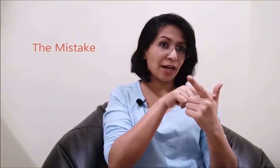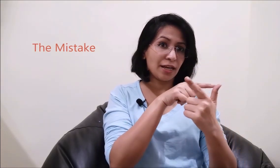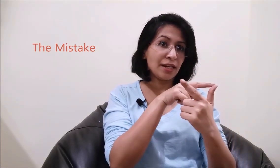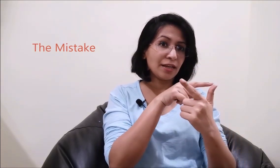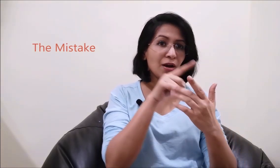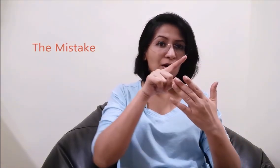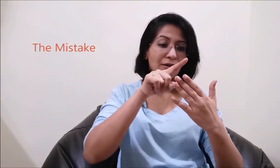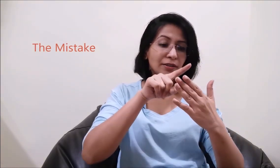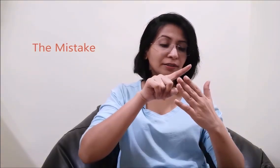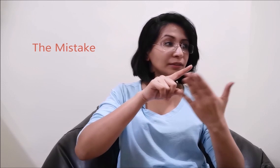J or